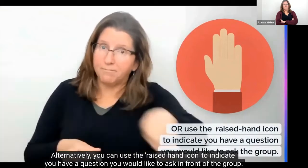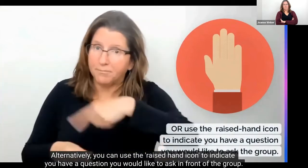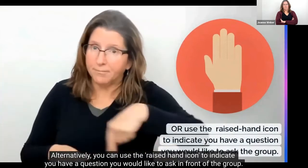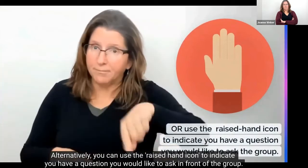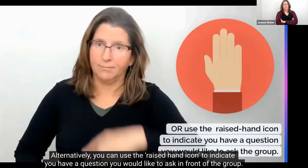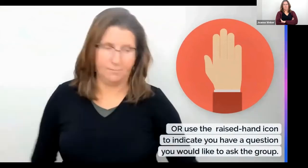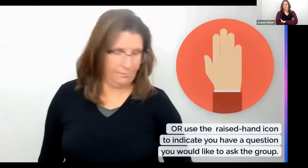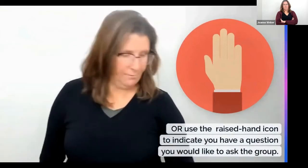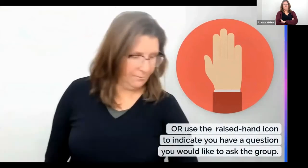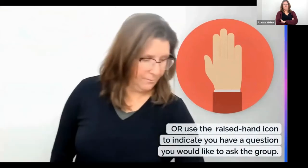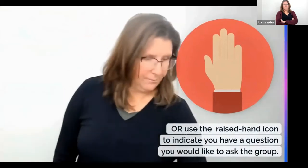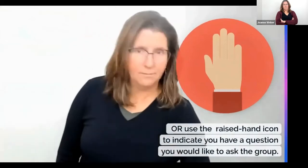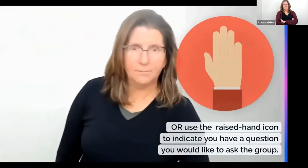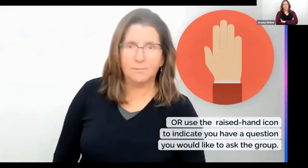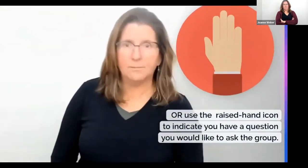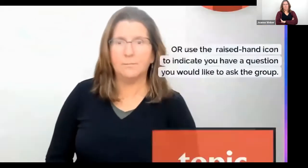group.